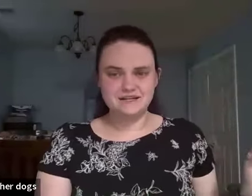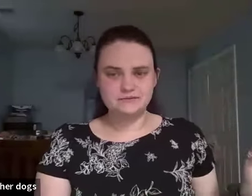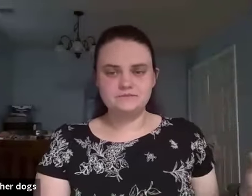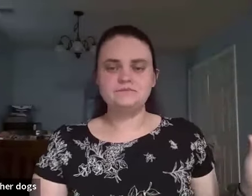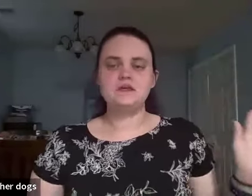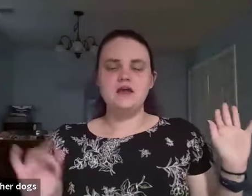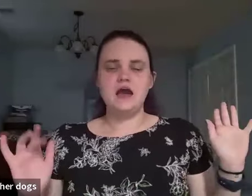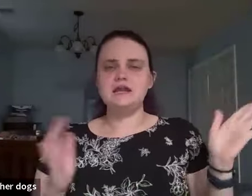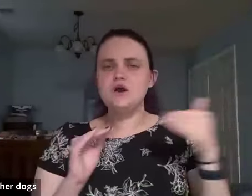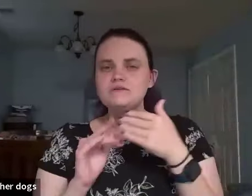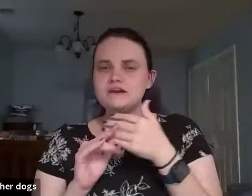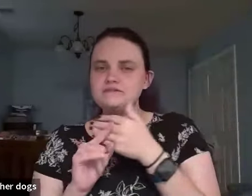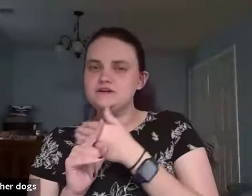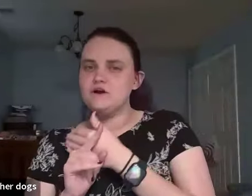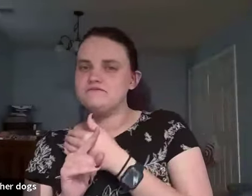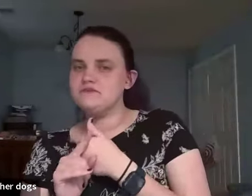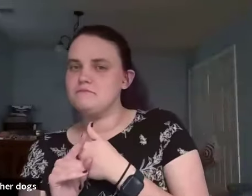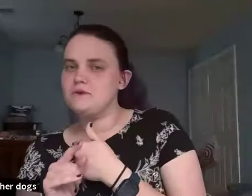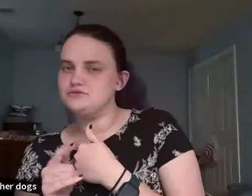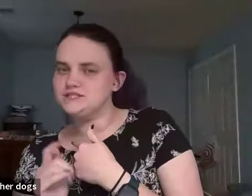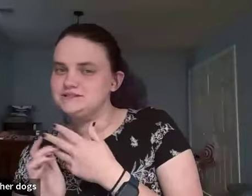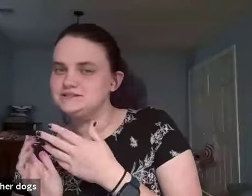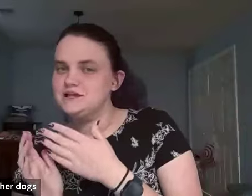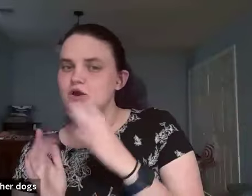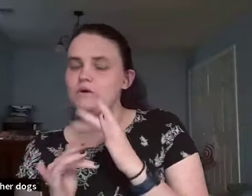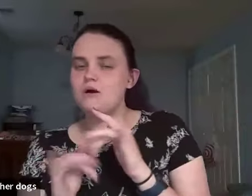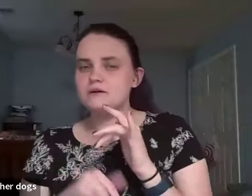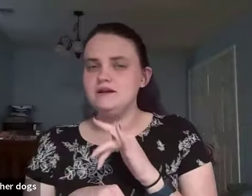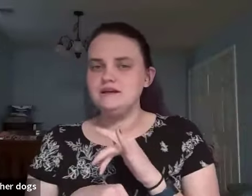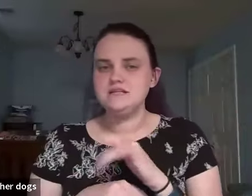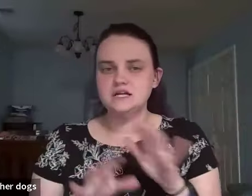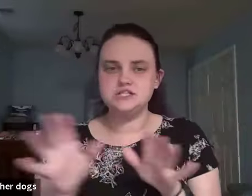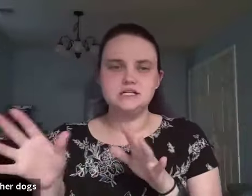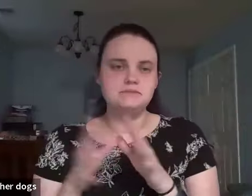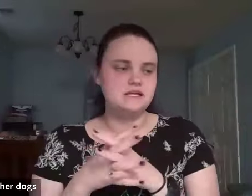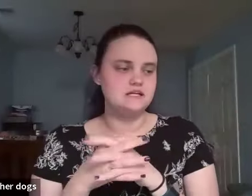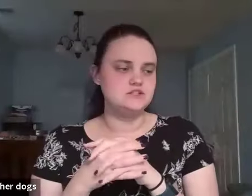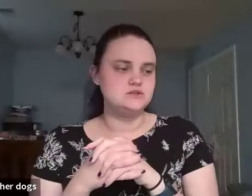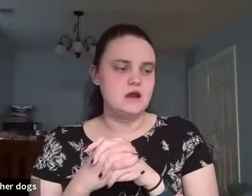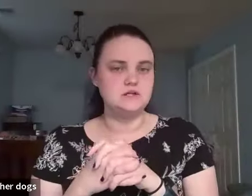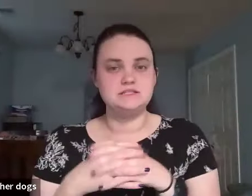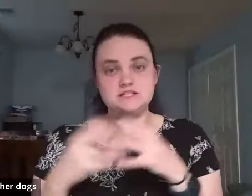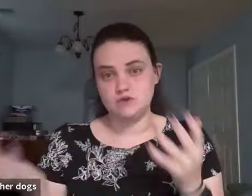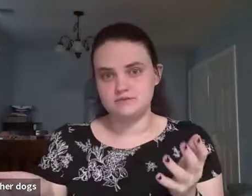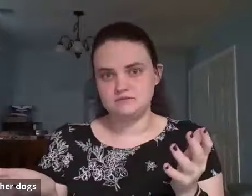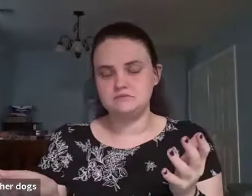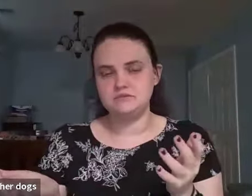sick. And I know we've kind of veered off of emotions. We're already kind of touching a bit into how you would describe someone